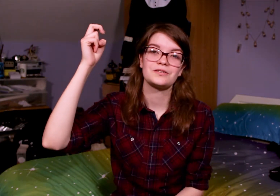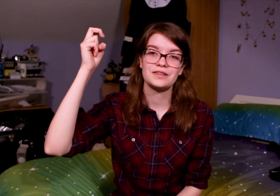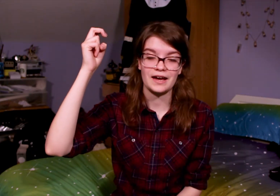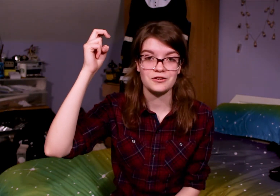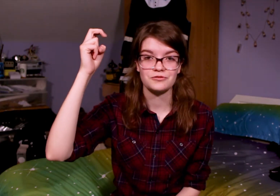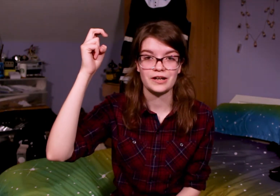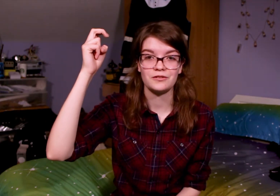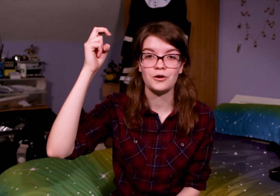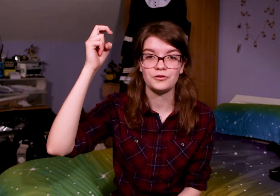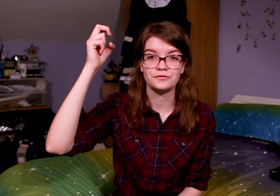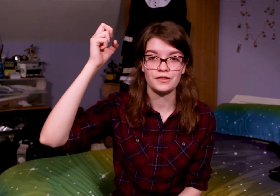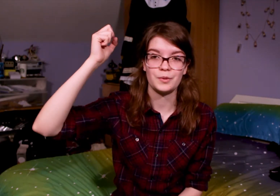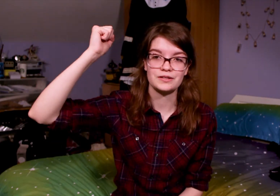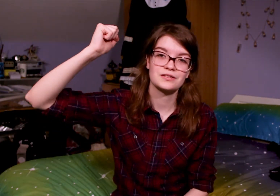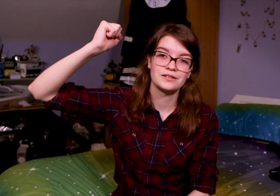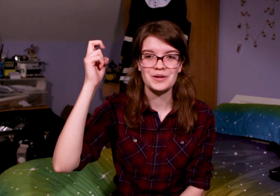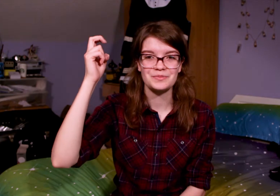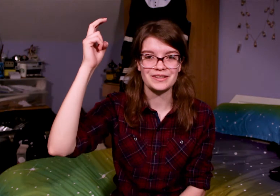onto the handrail of the bus. Bus.